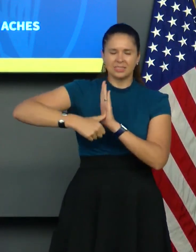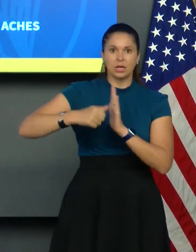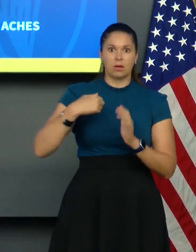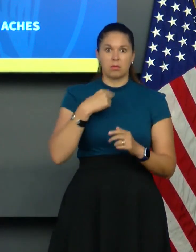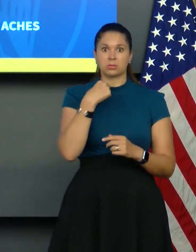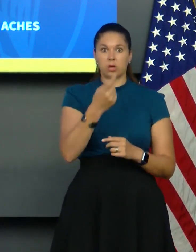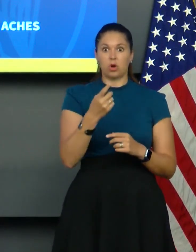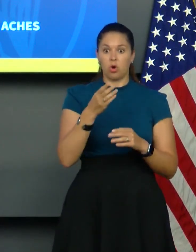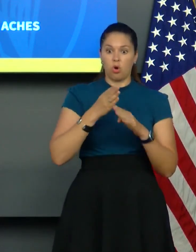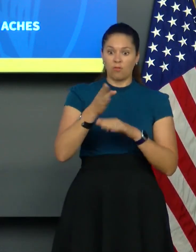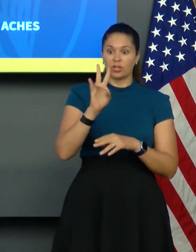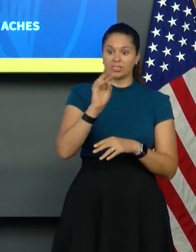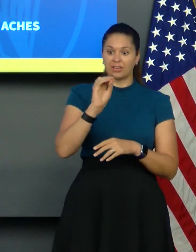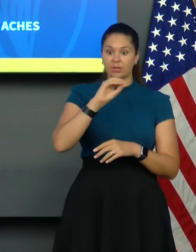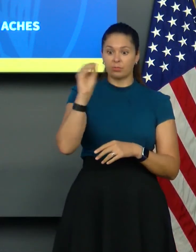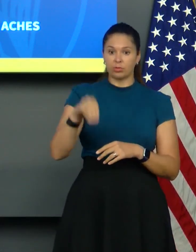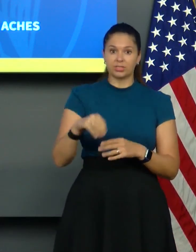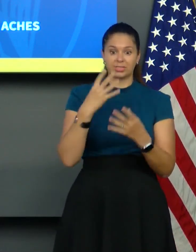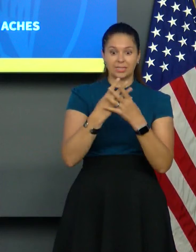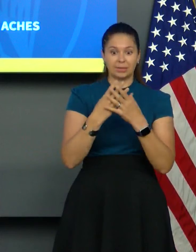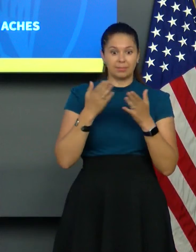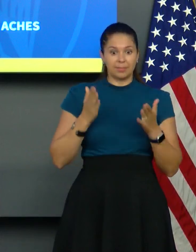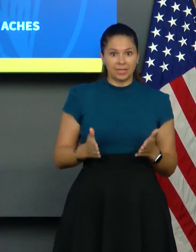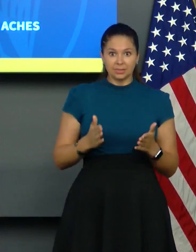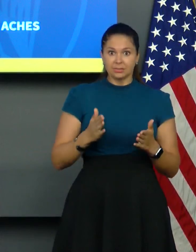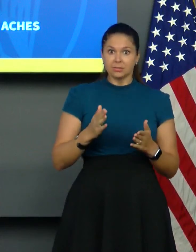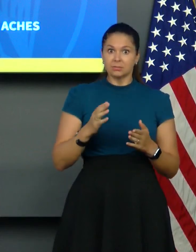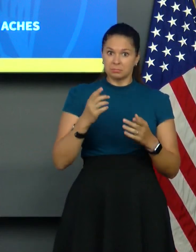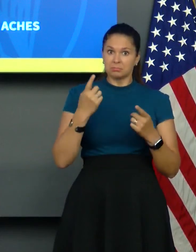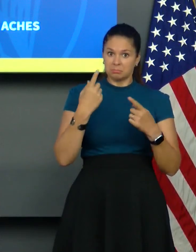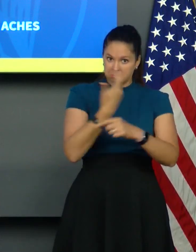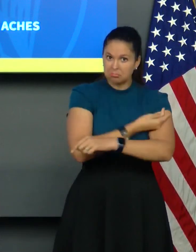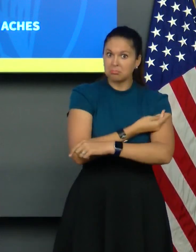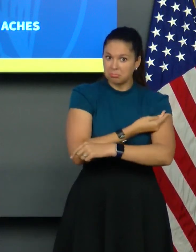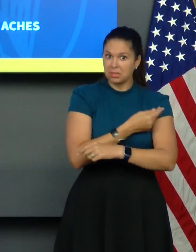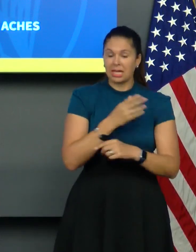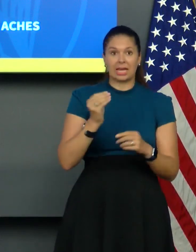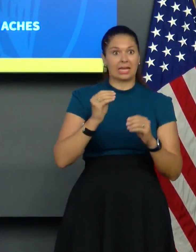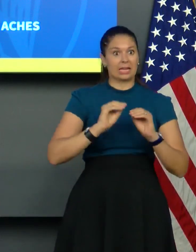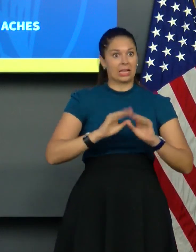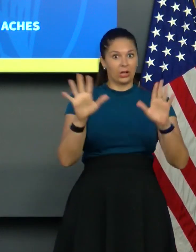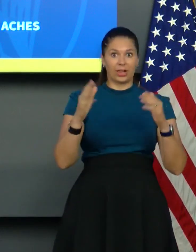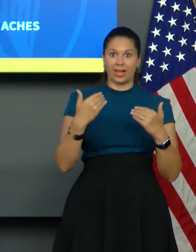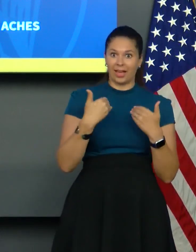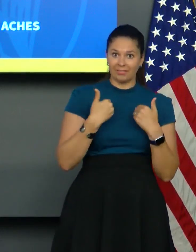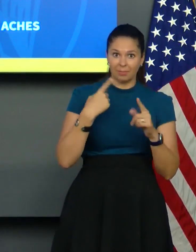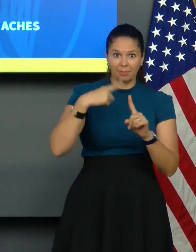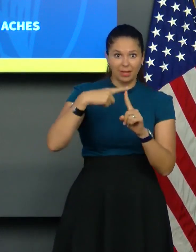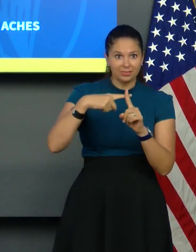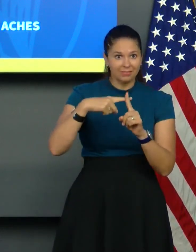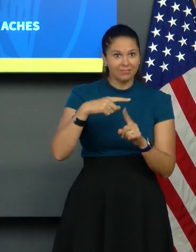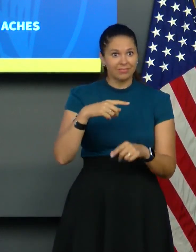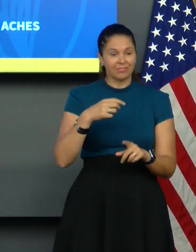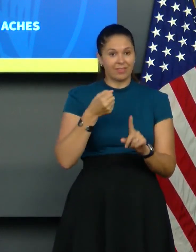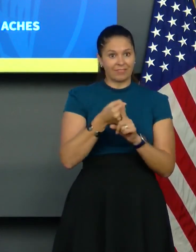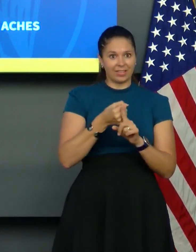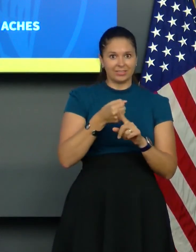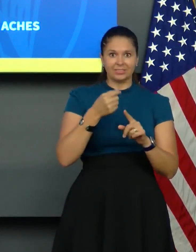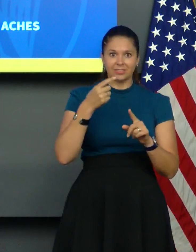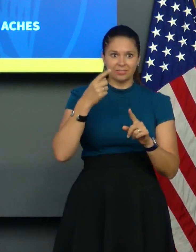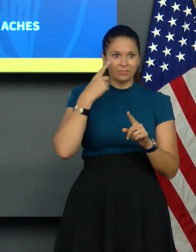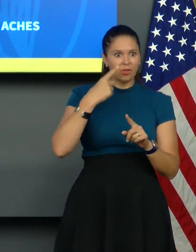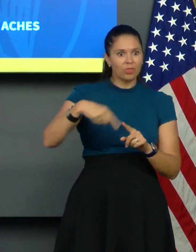70% among the inmates. And it is clearly having a very positive effect on the number that are